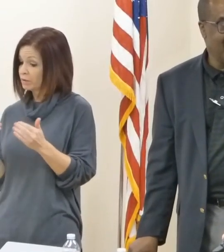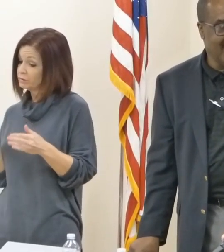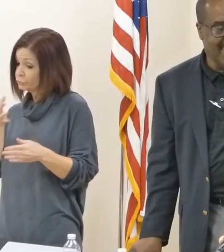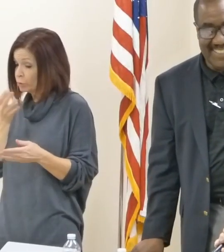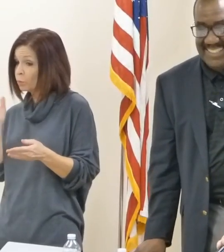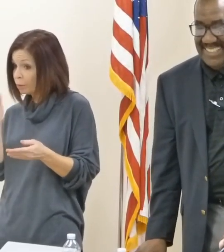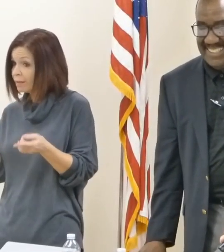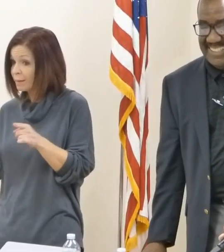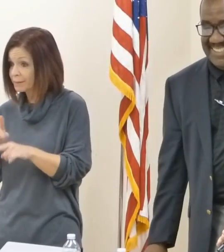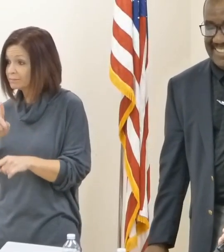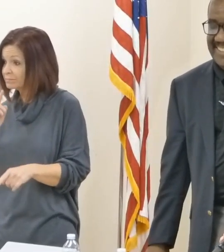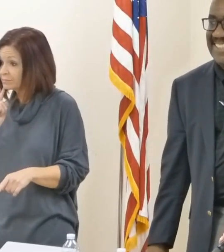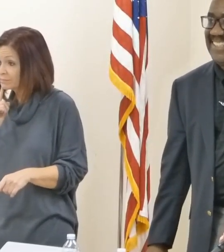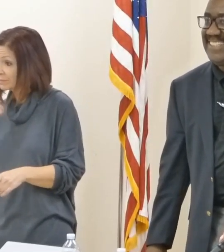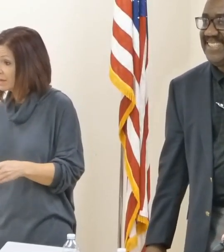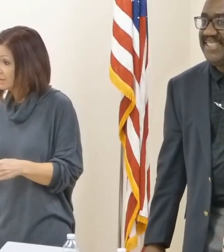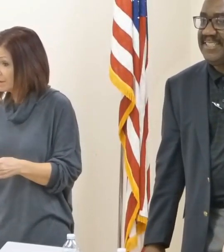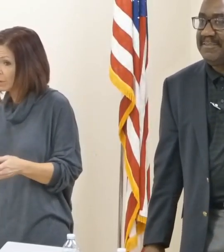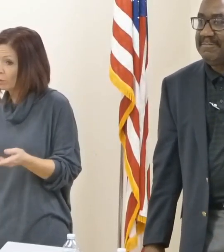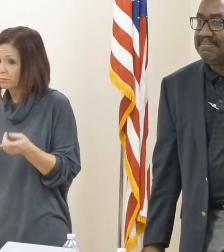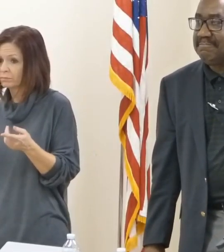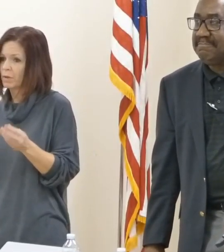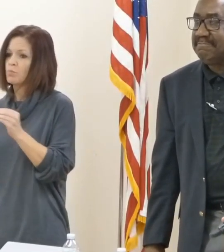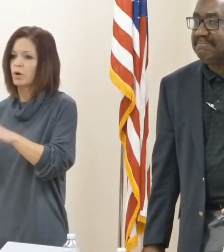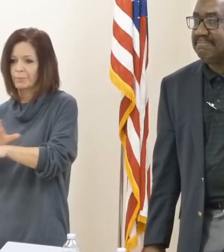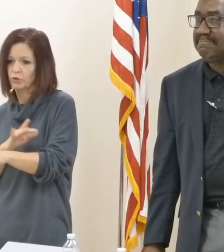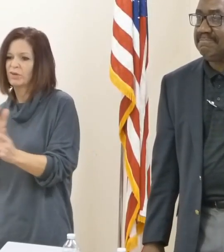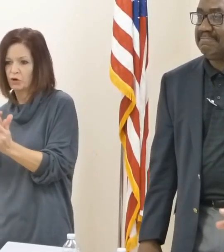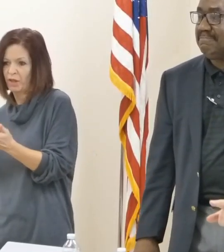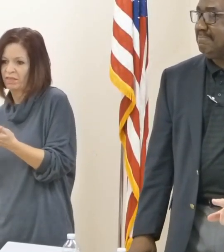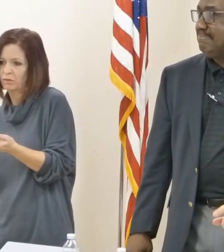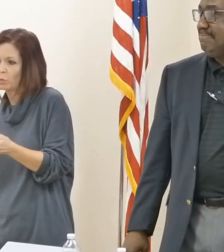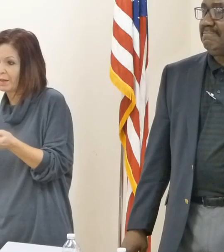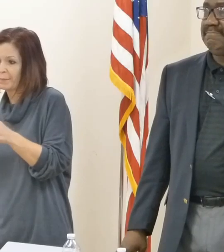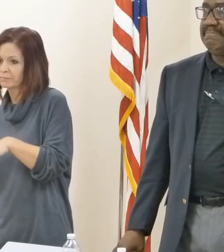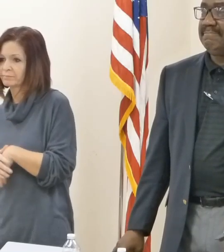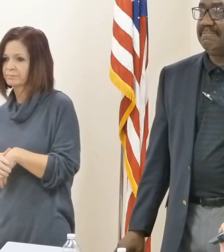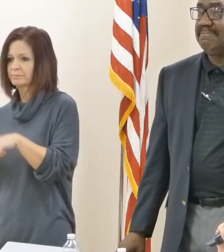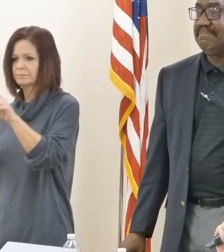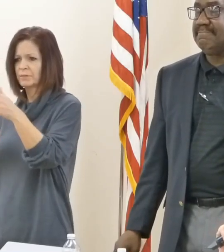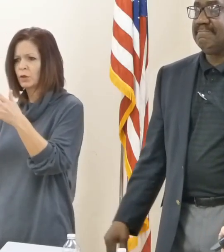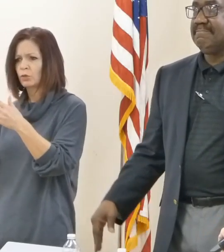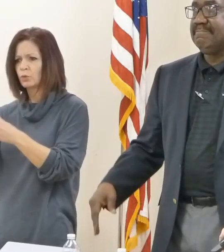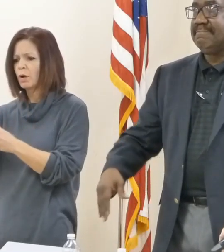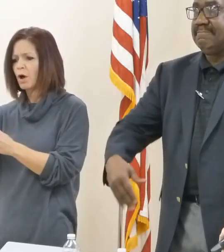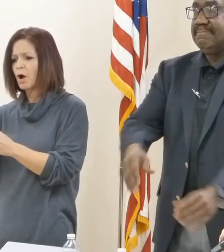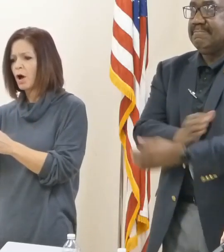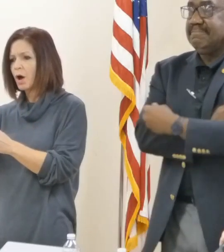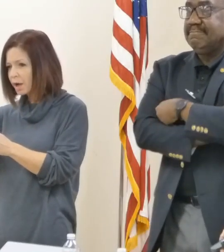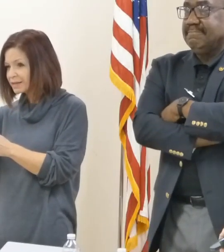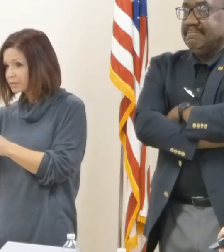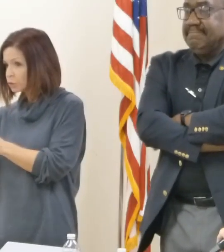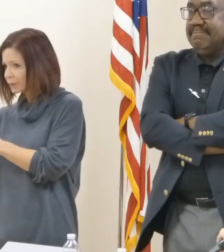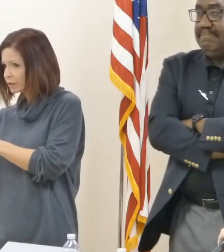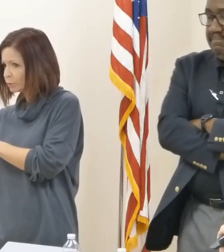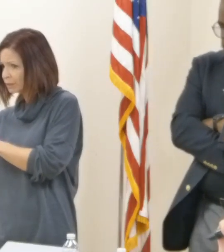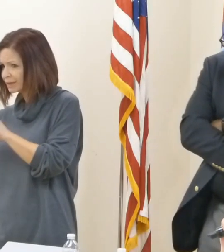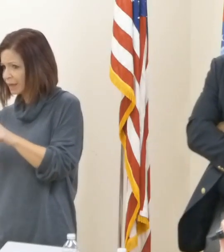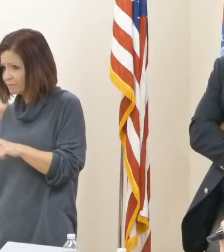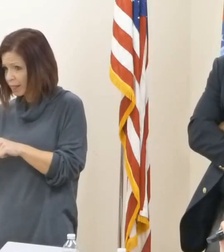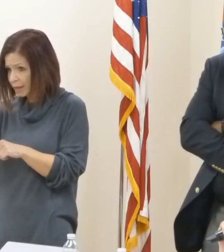I mean, it's going to be something that we're looking at. Anybody else? Yes, sir. Through August 2020, though, you can still fly on your current